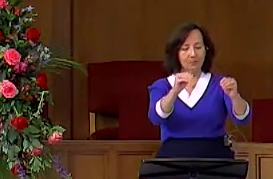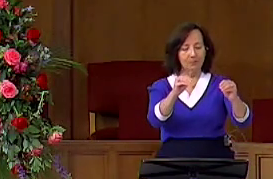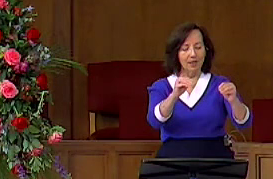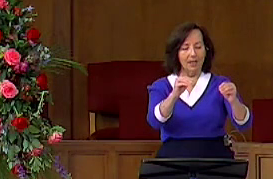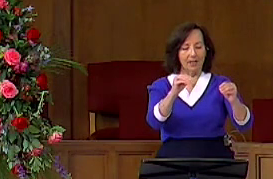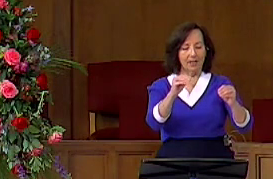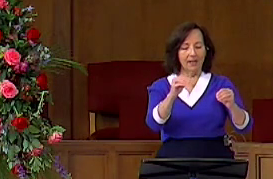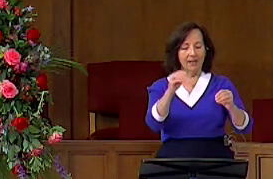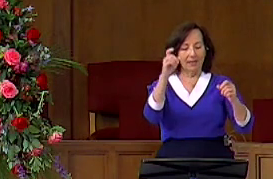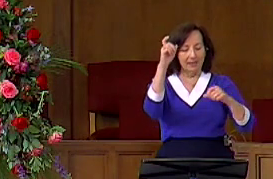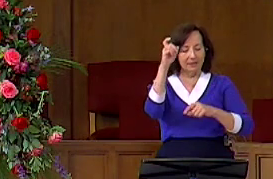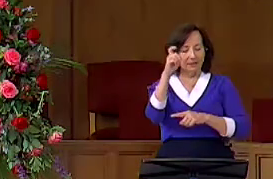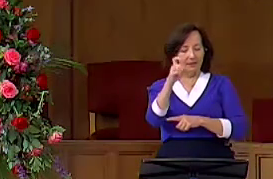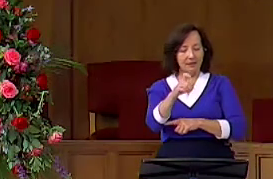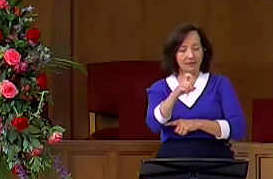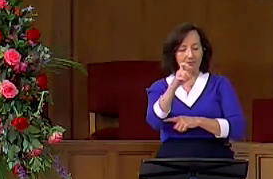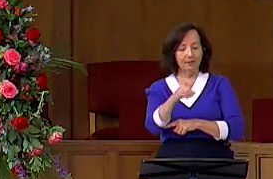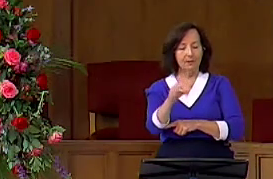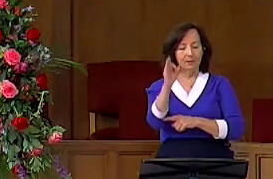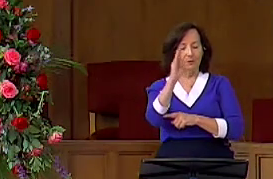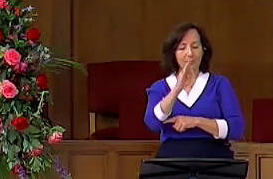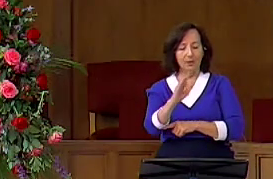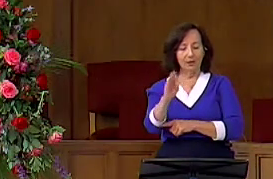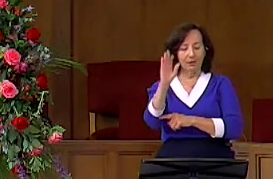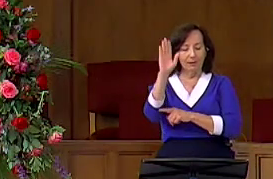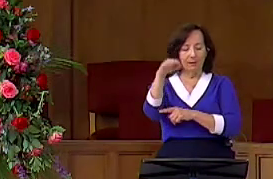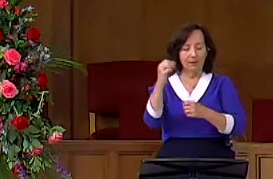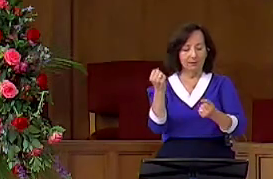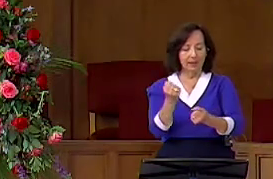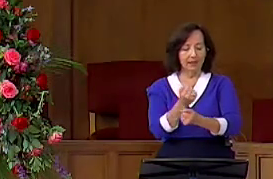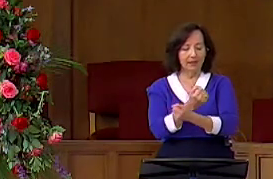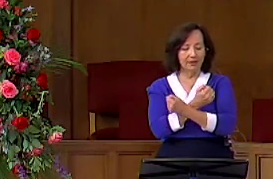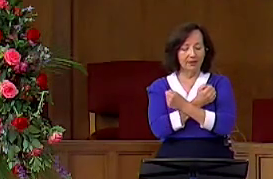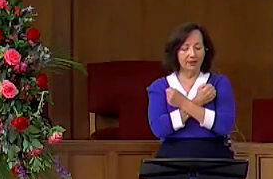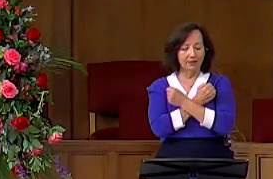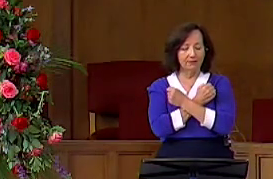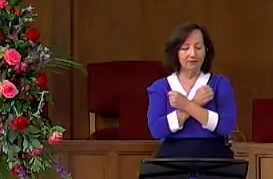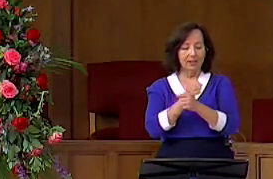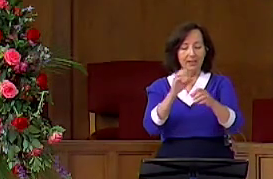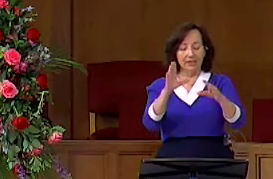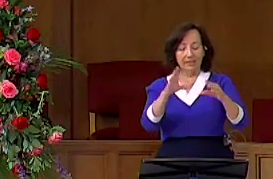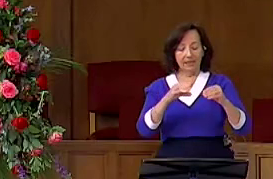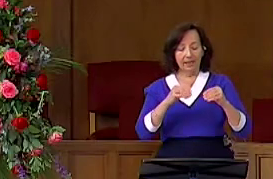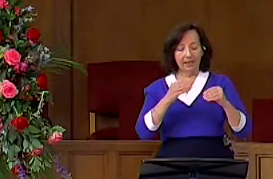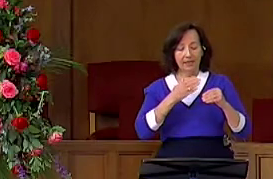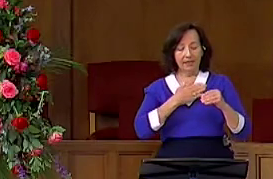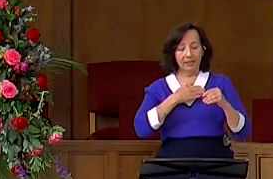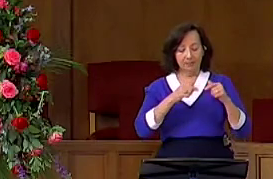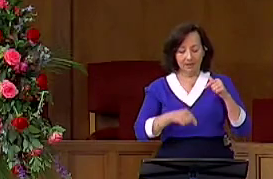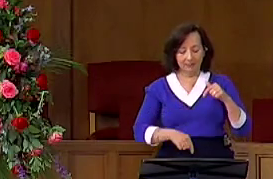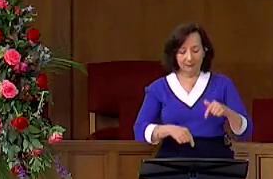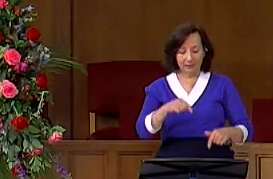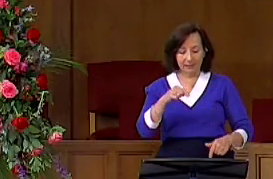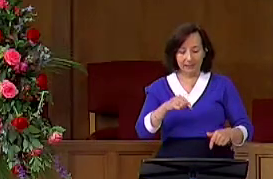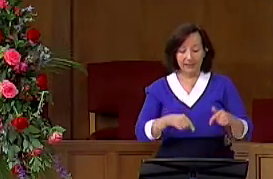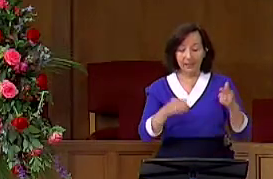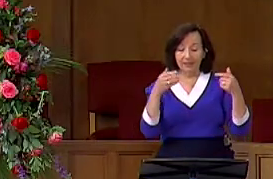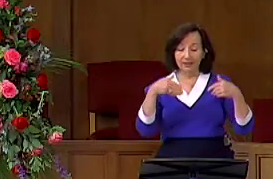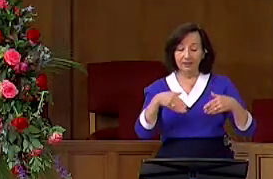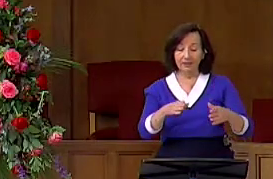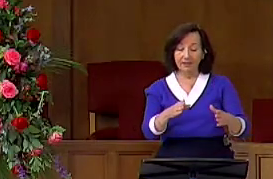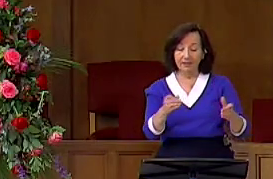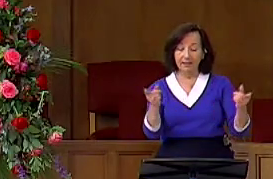move at the impulse of Thy love. Take my feet